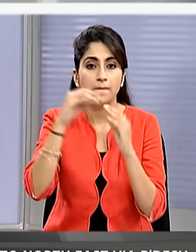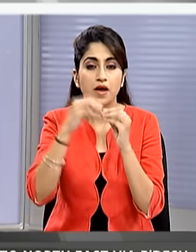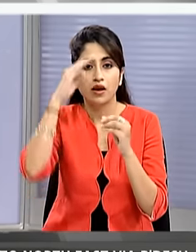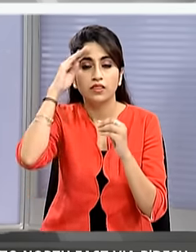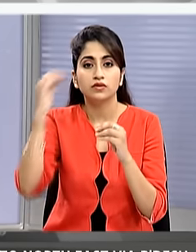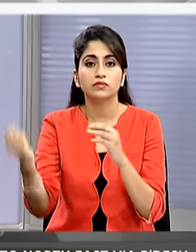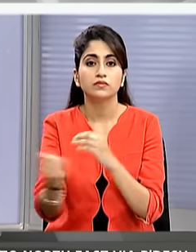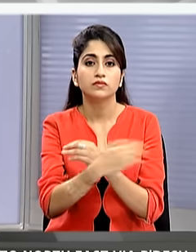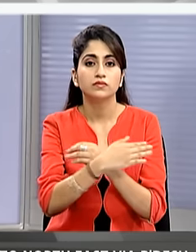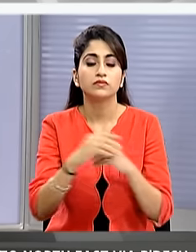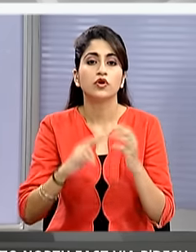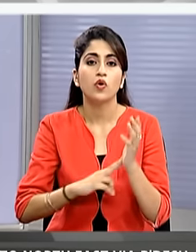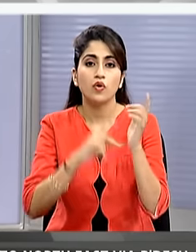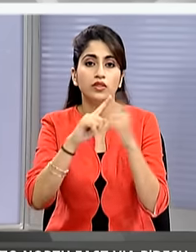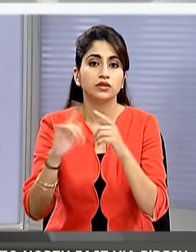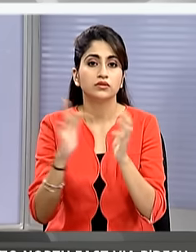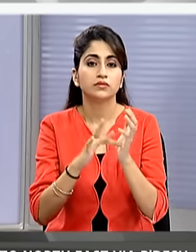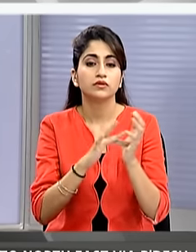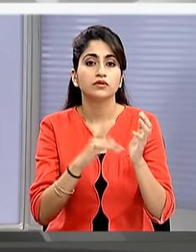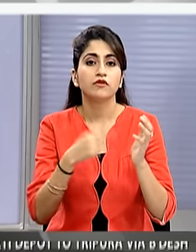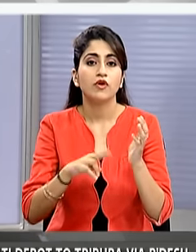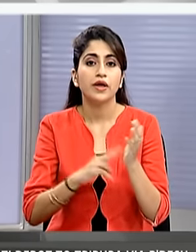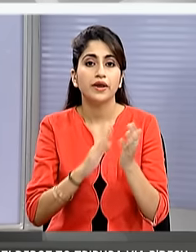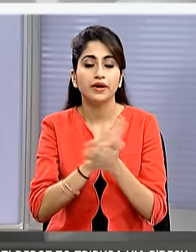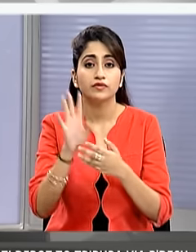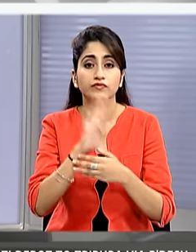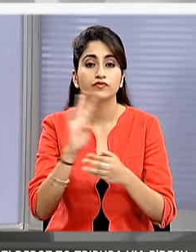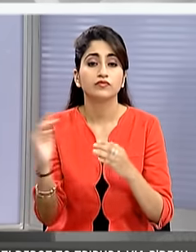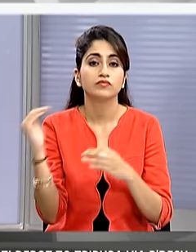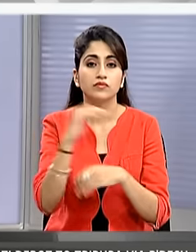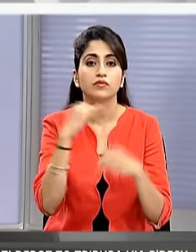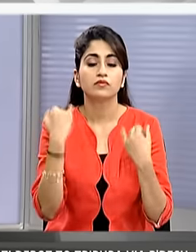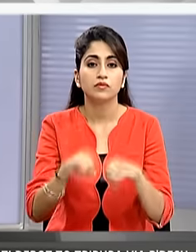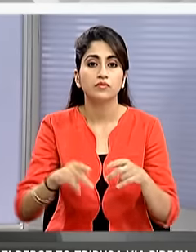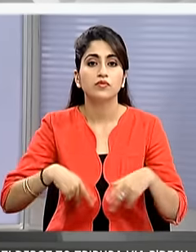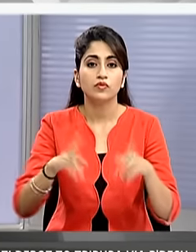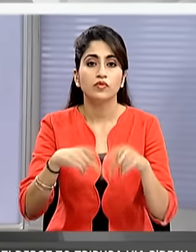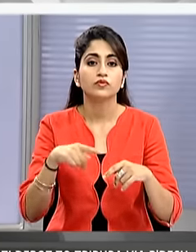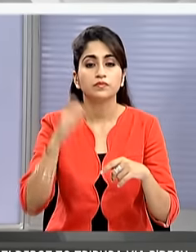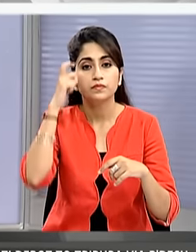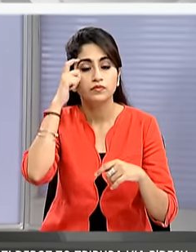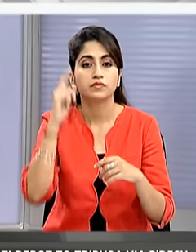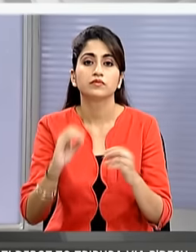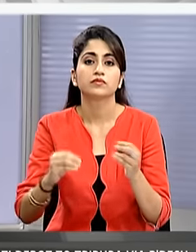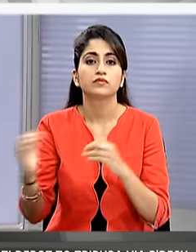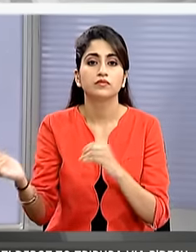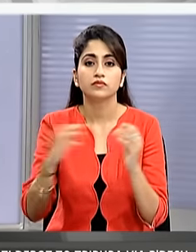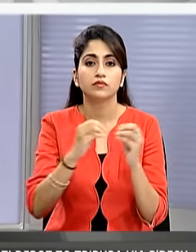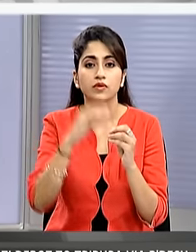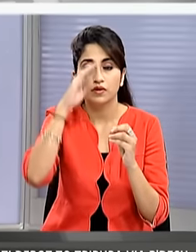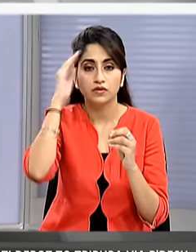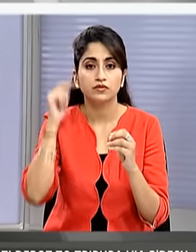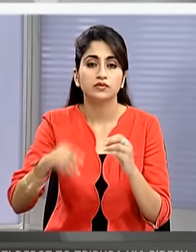fuel crisis in the northeastern state as the dilapidated condition of National Highway 44 in Assam has made the